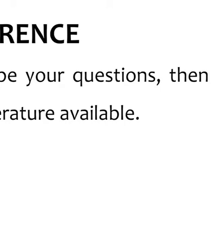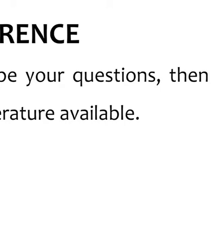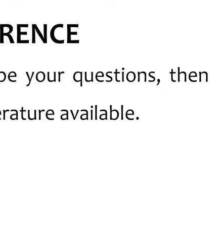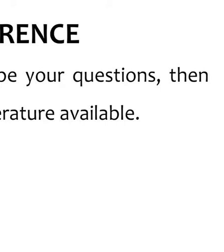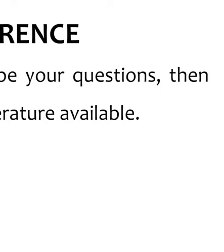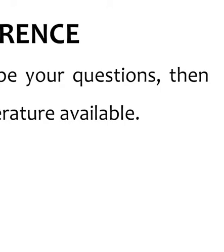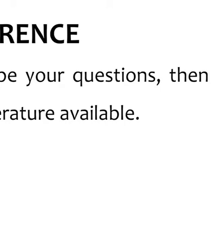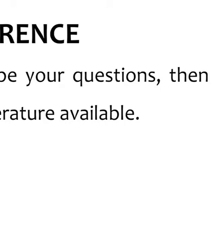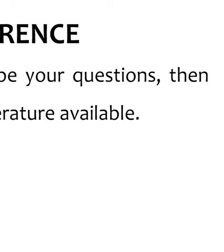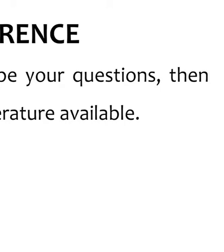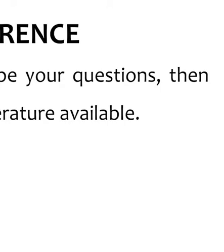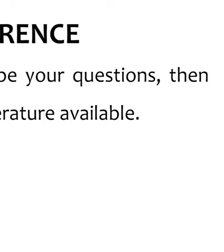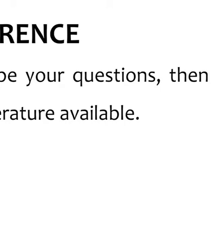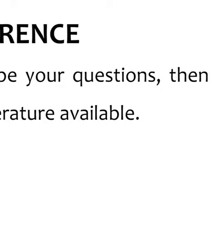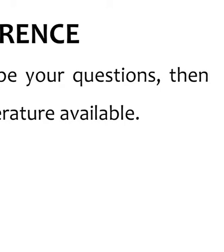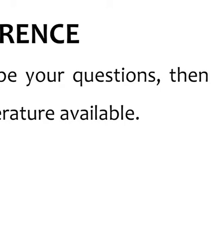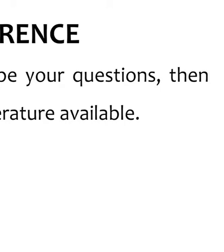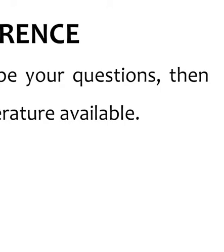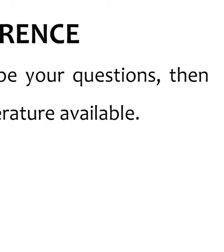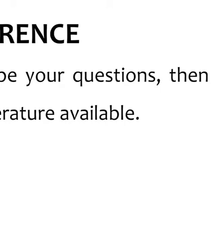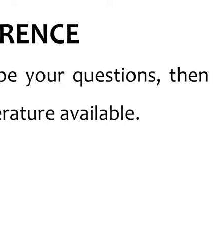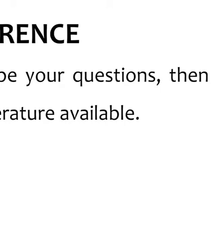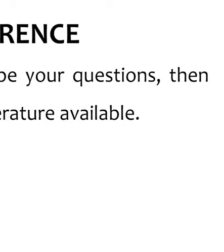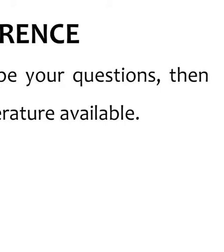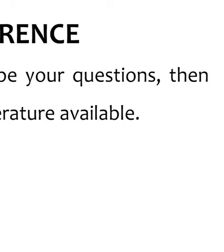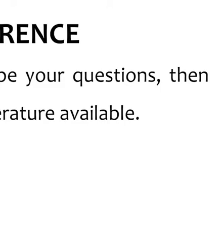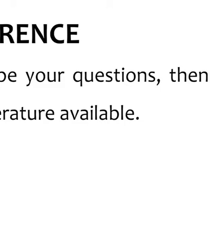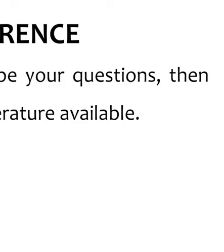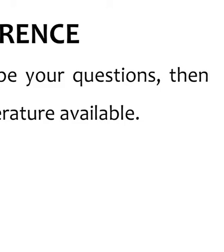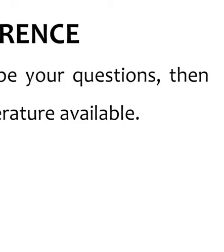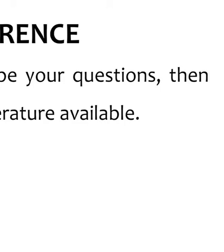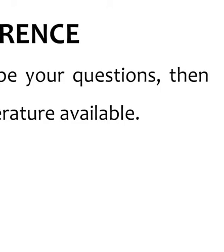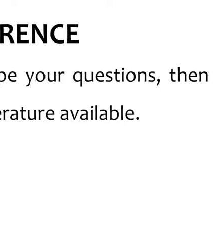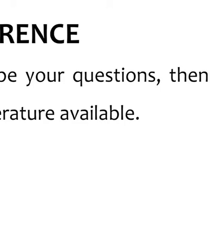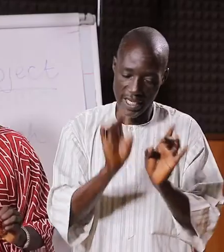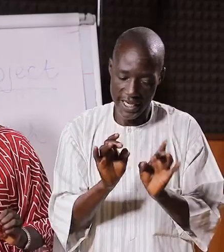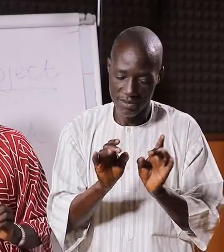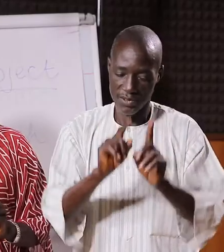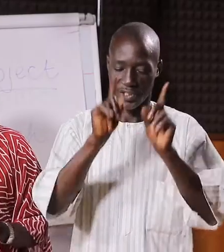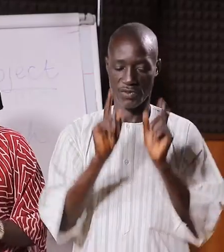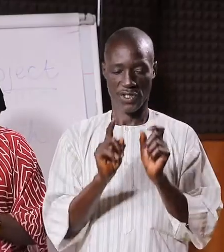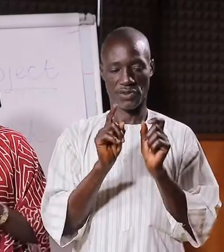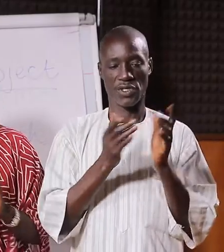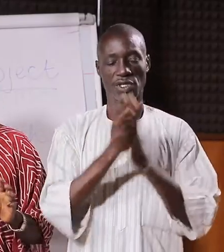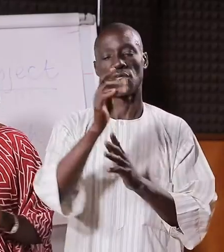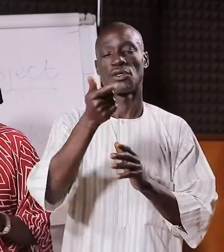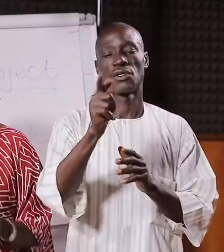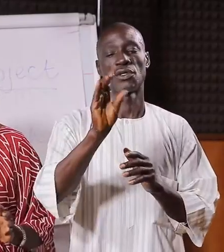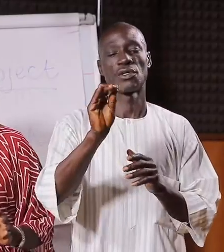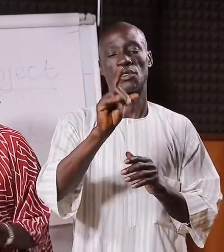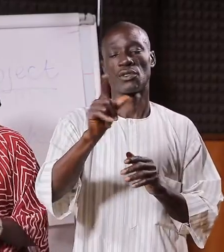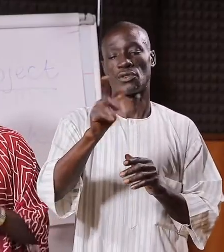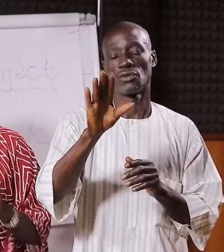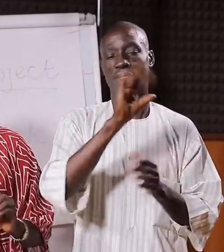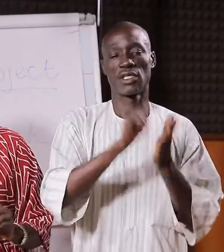on the question that you type on Google. The literature is there. Type the question that you need Google to answer for you, and the answer will be